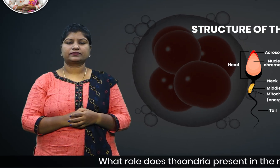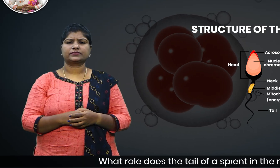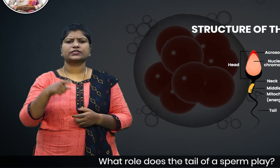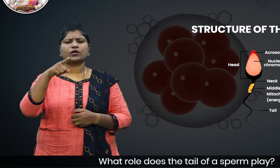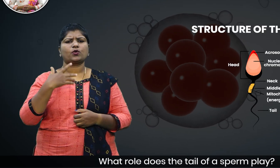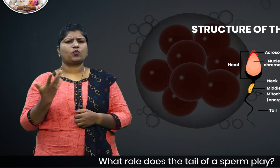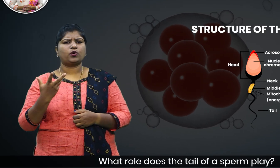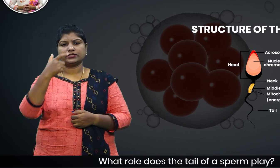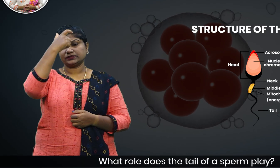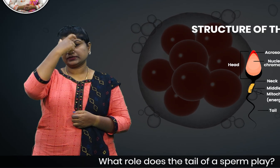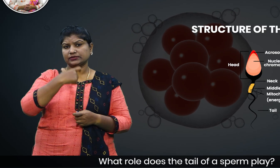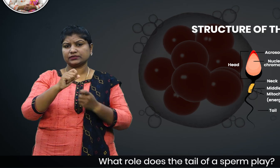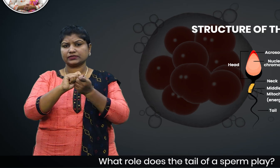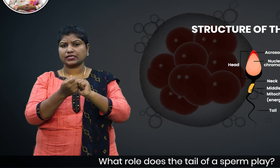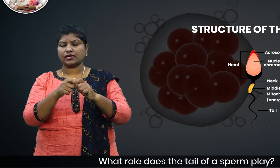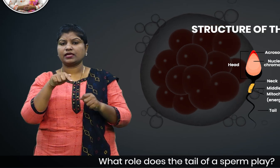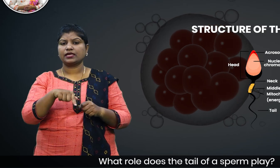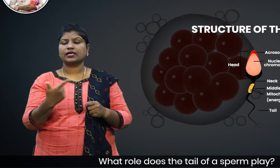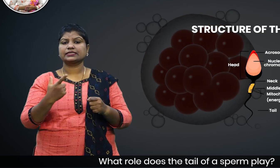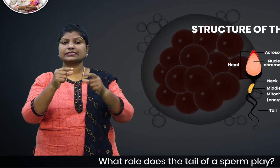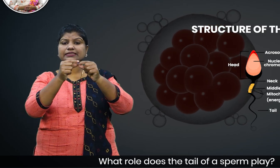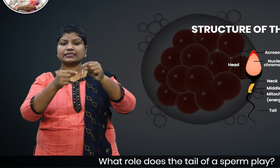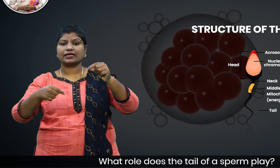What role does the tail of a sperm play?